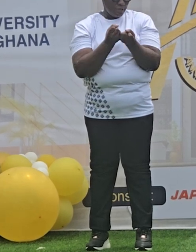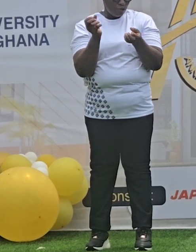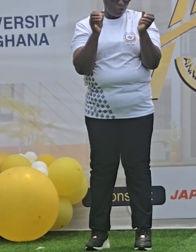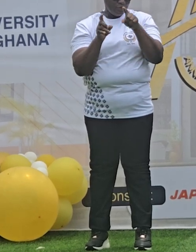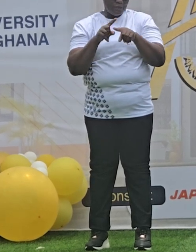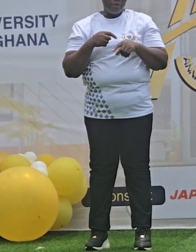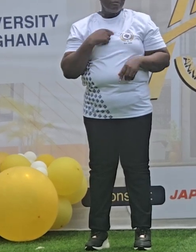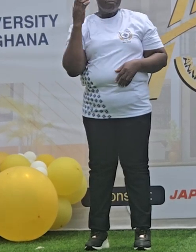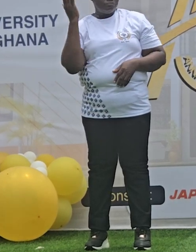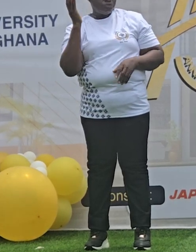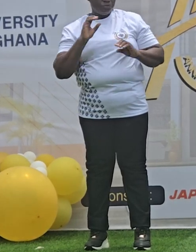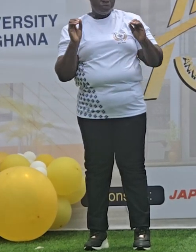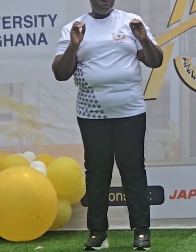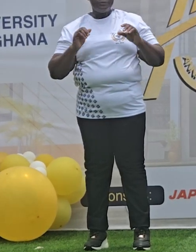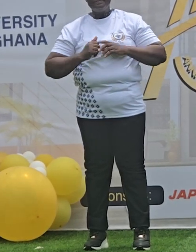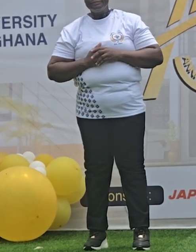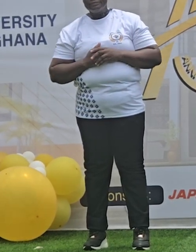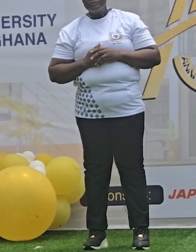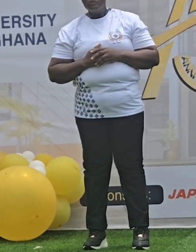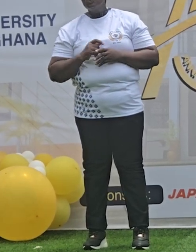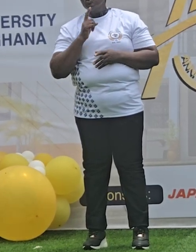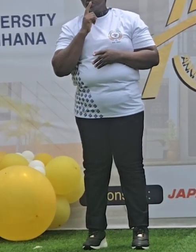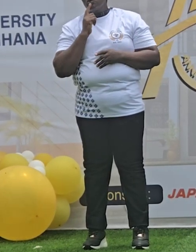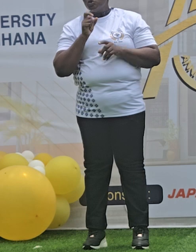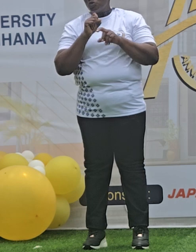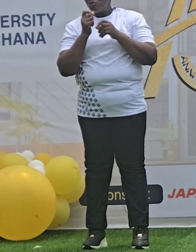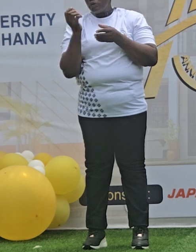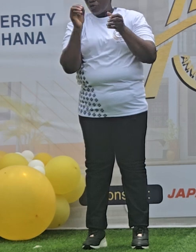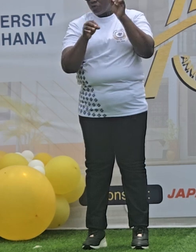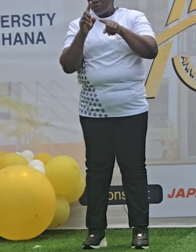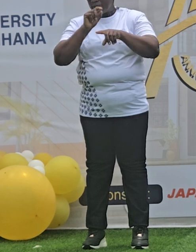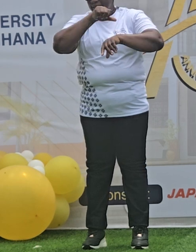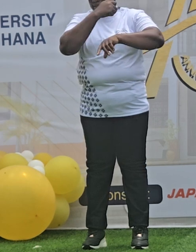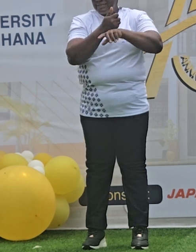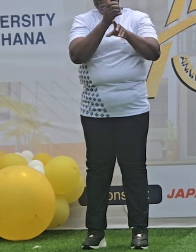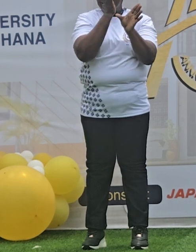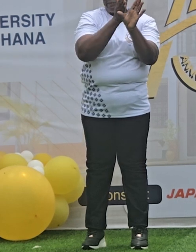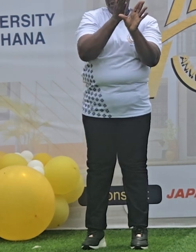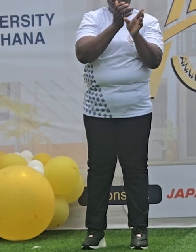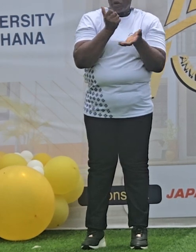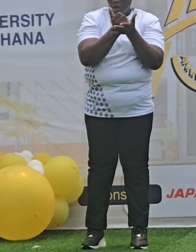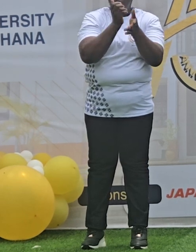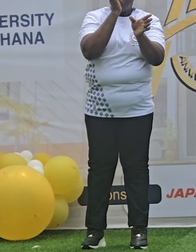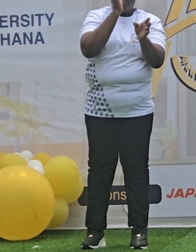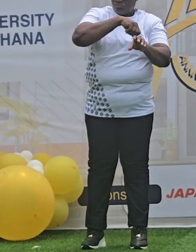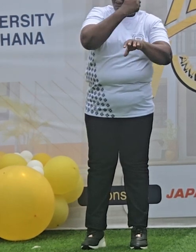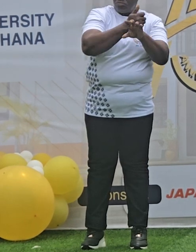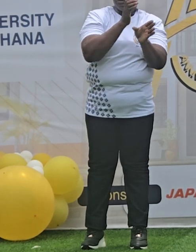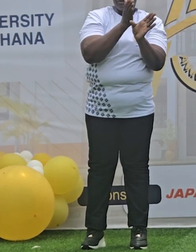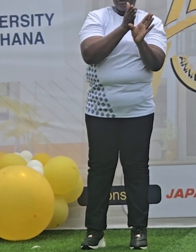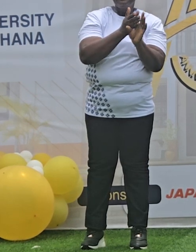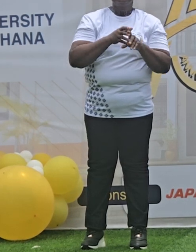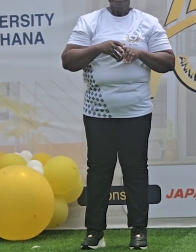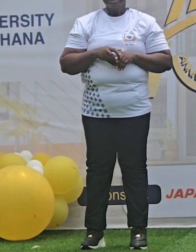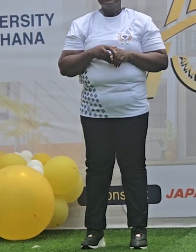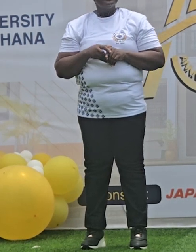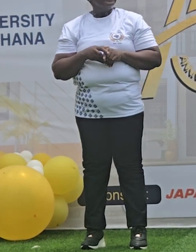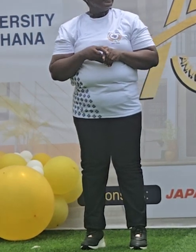belabor that point. We contributed to establishing psychology, and then